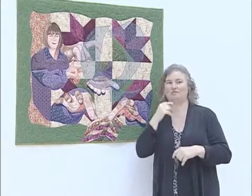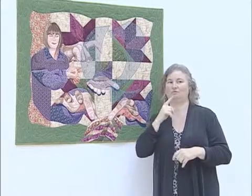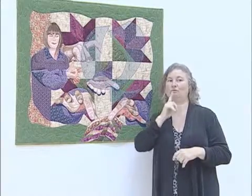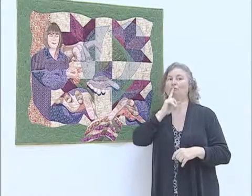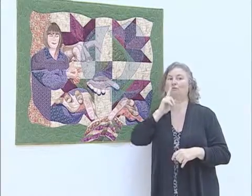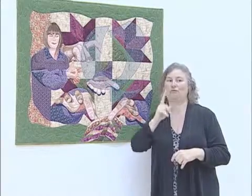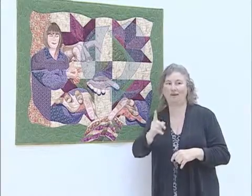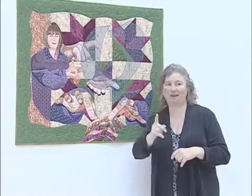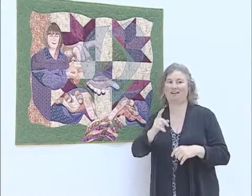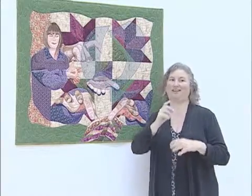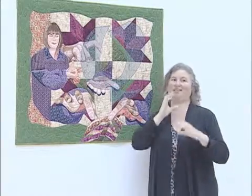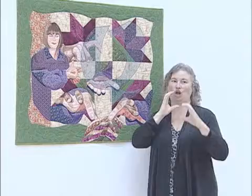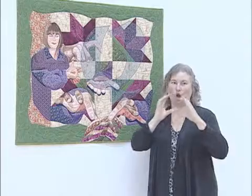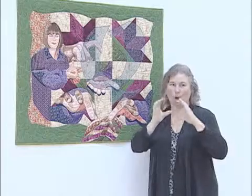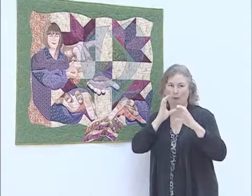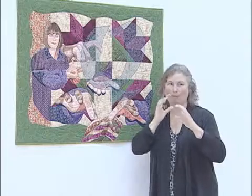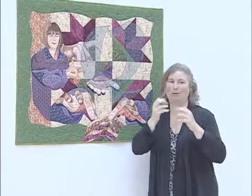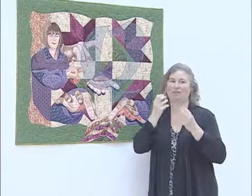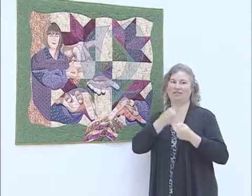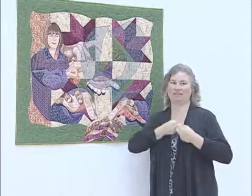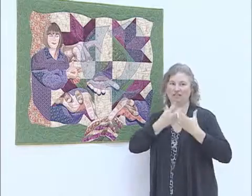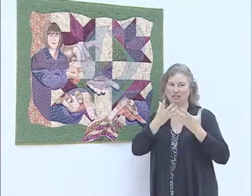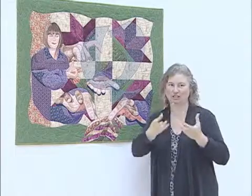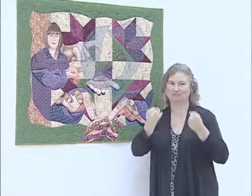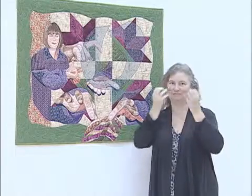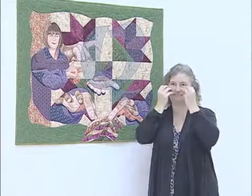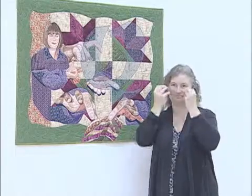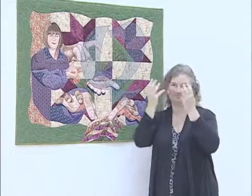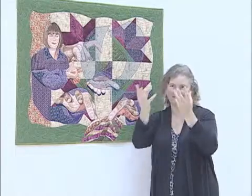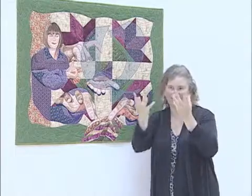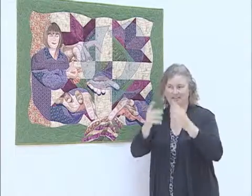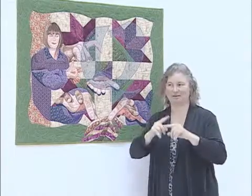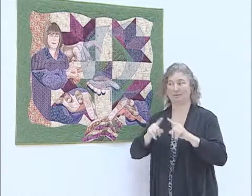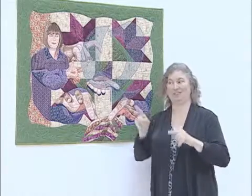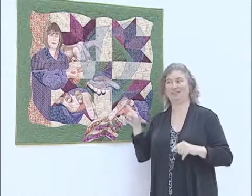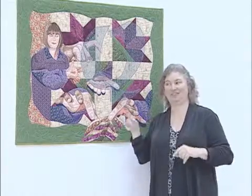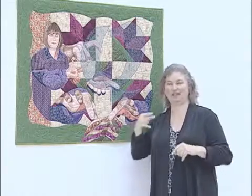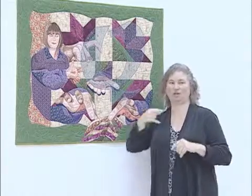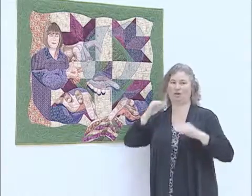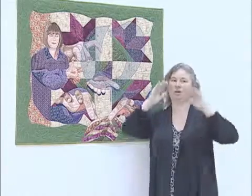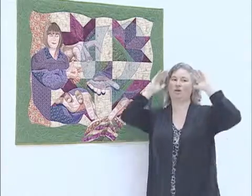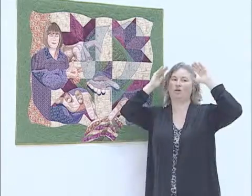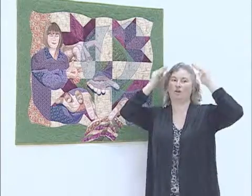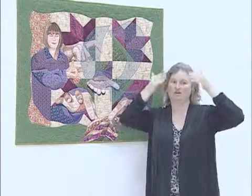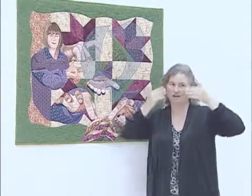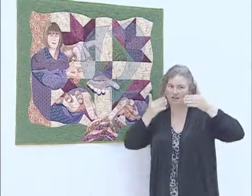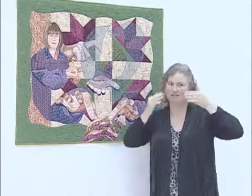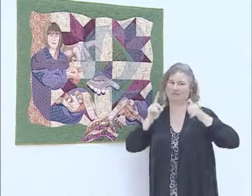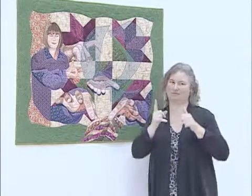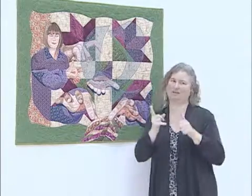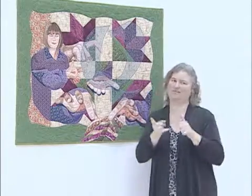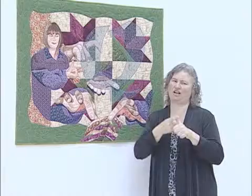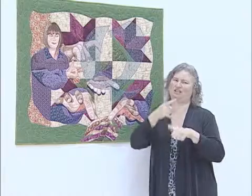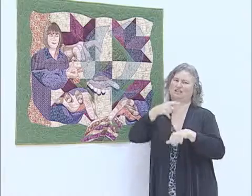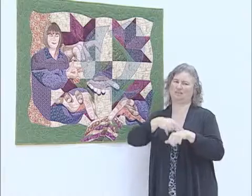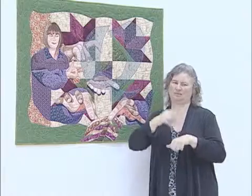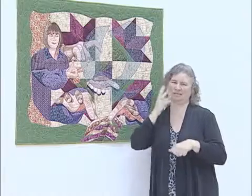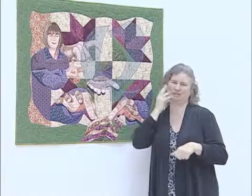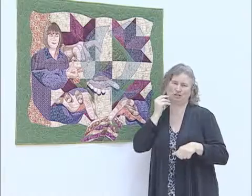want to make sure that it looks realistic and that it's very expressive and the communication happens through the eyes. But on this very first one, since it was